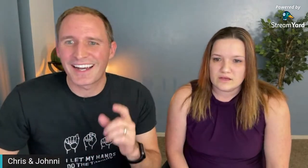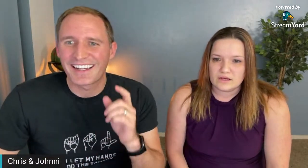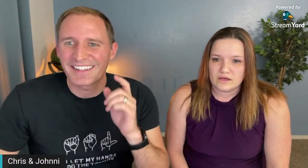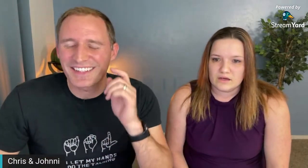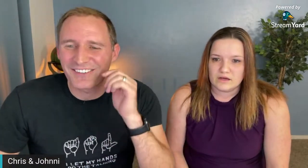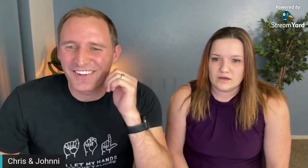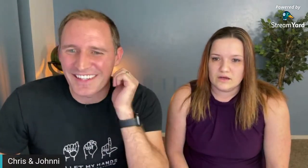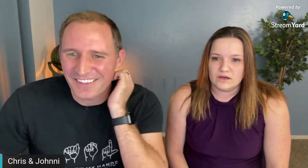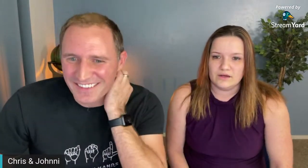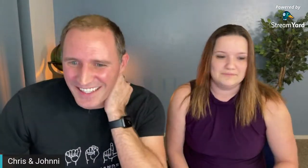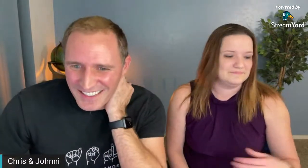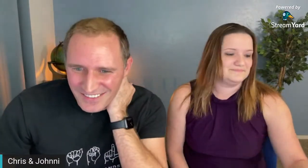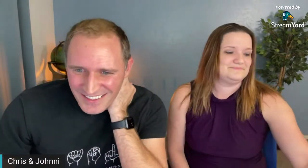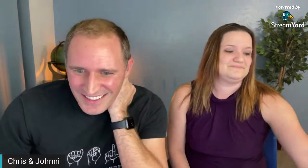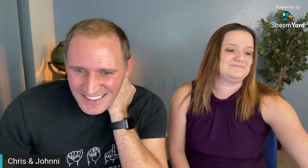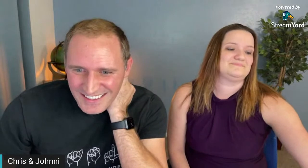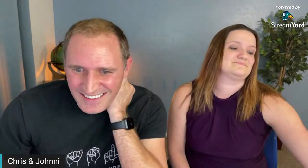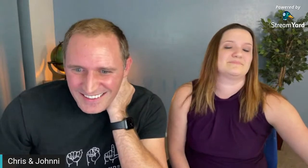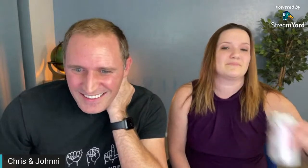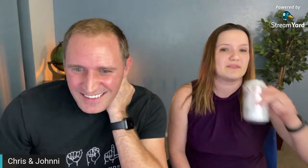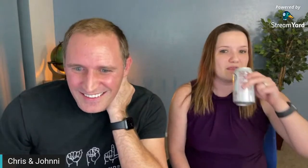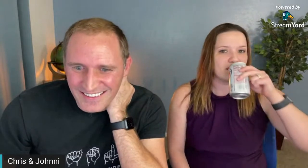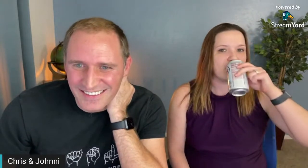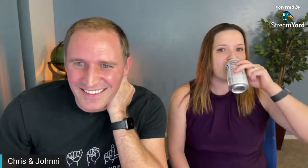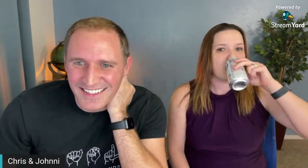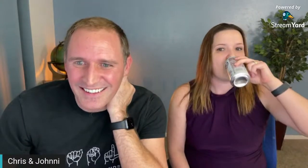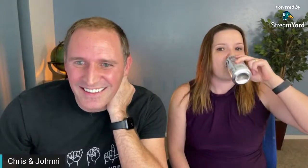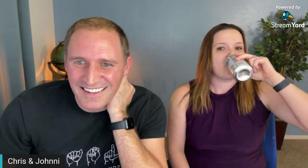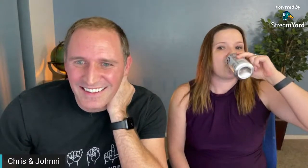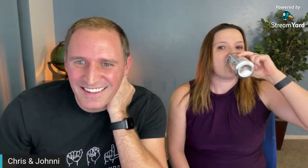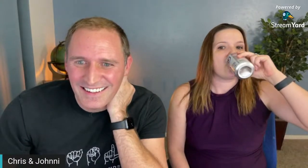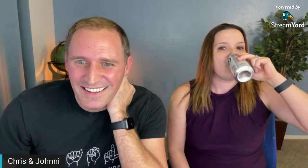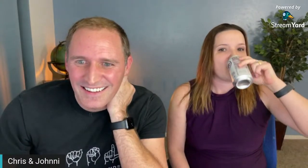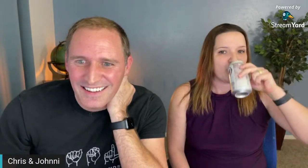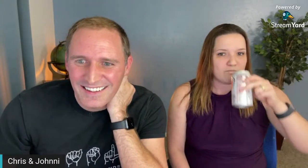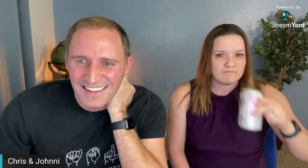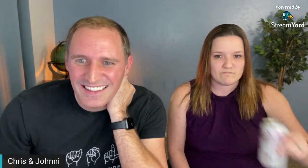I saw one that was kind of a, let's see here.